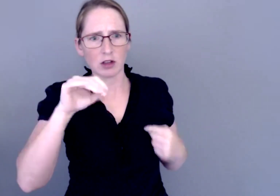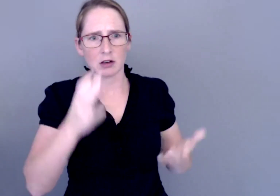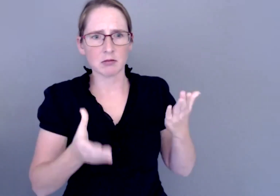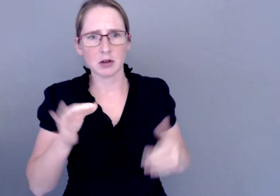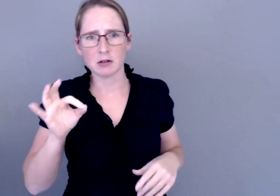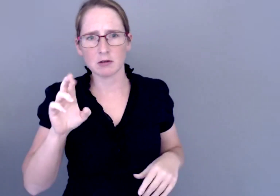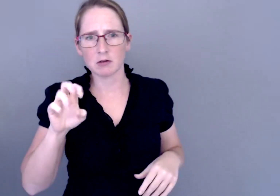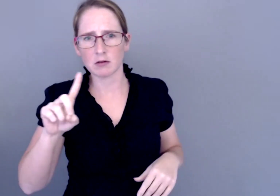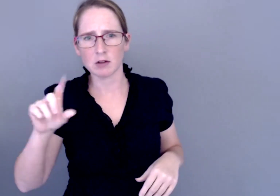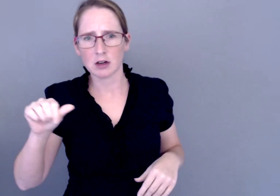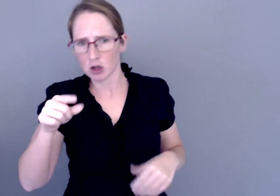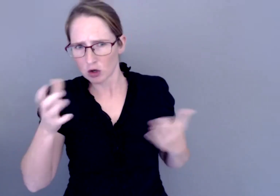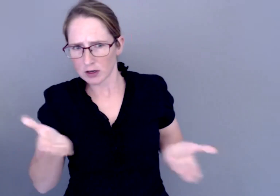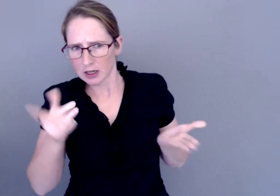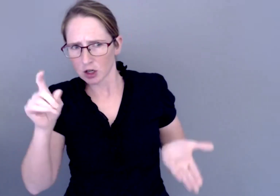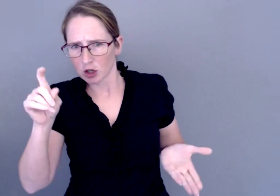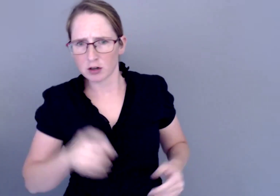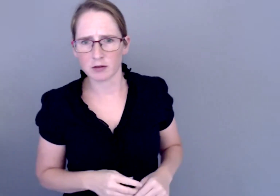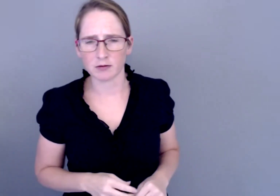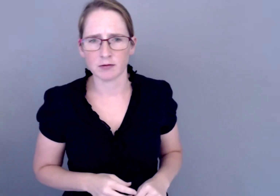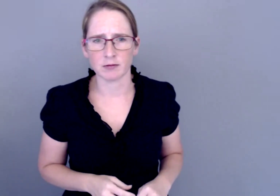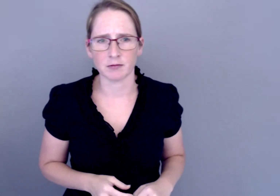Frida. Frida, are you with us?